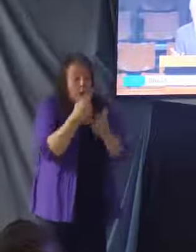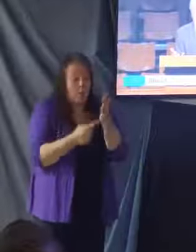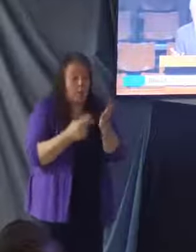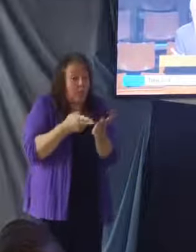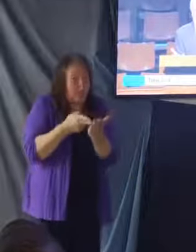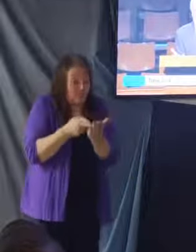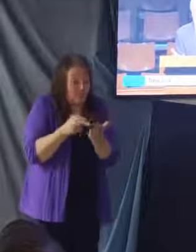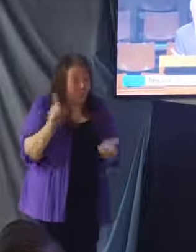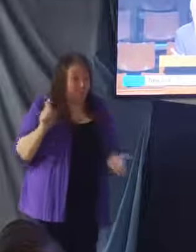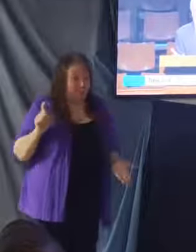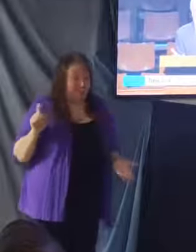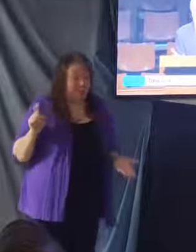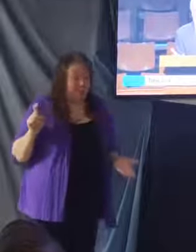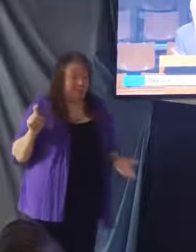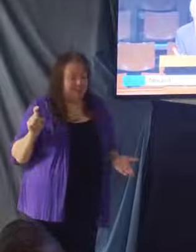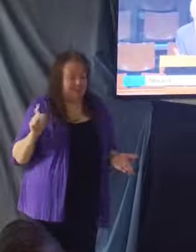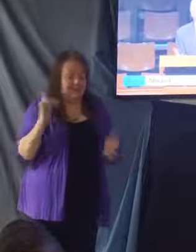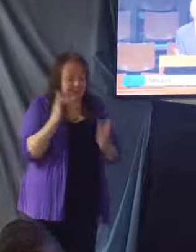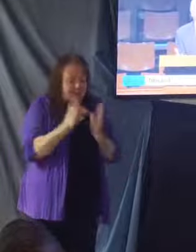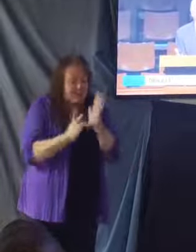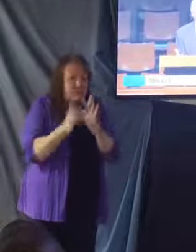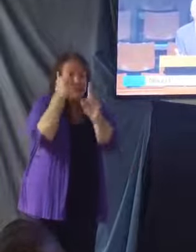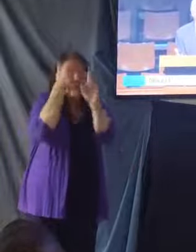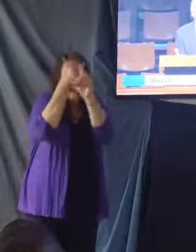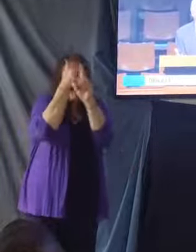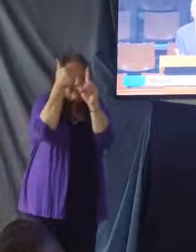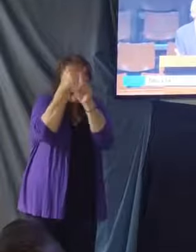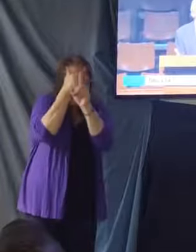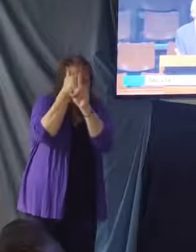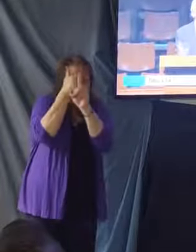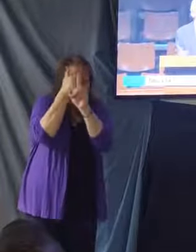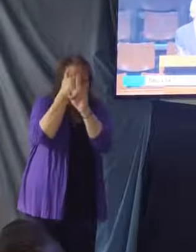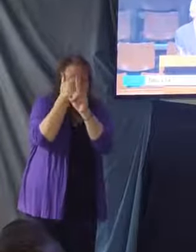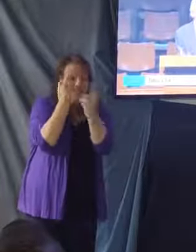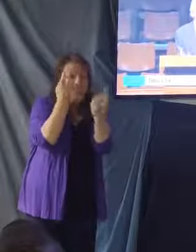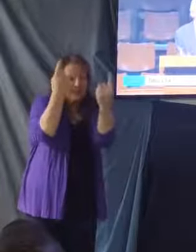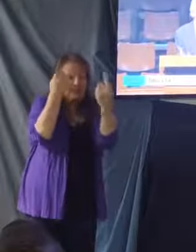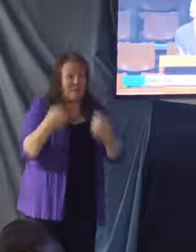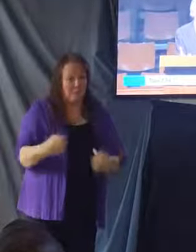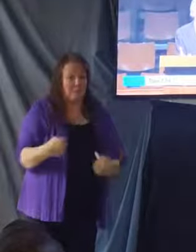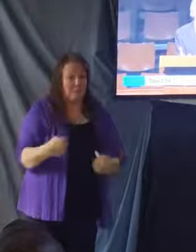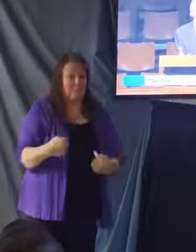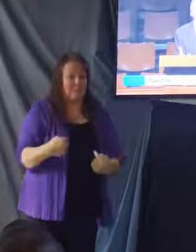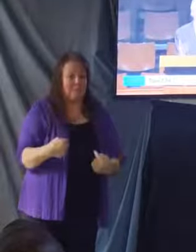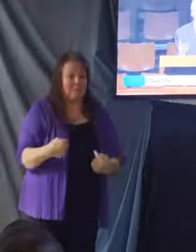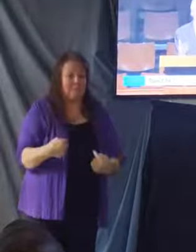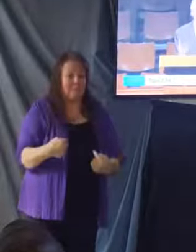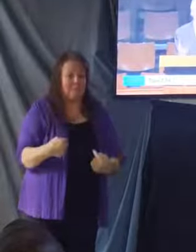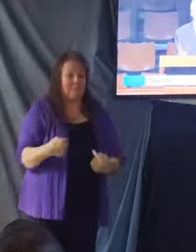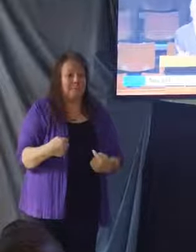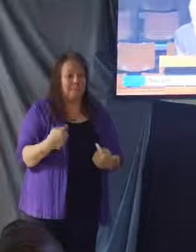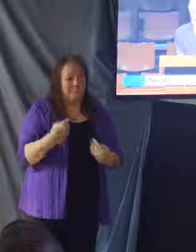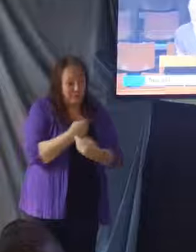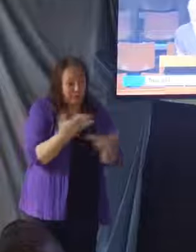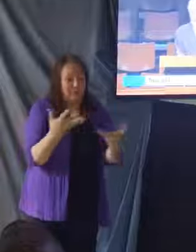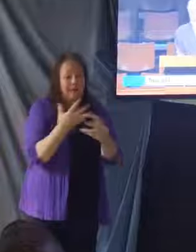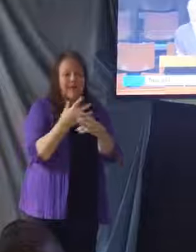of truth is? Christ Jesus has come to